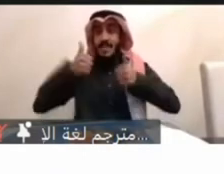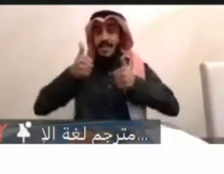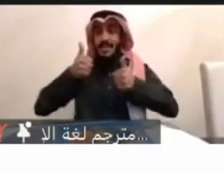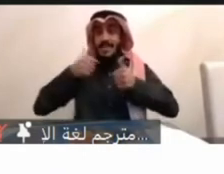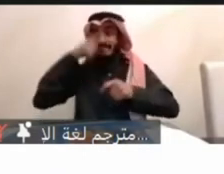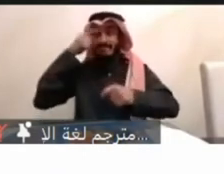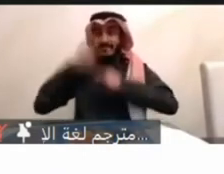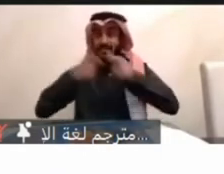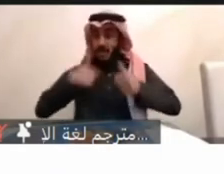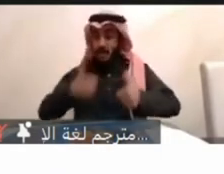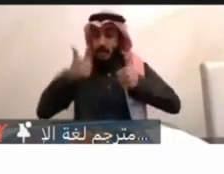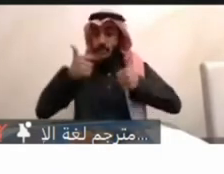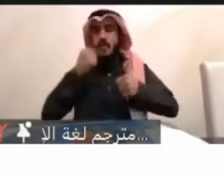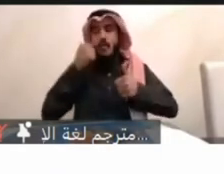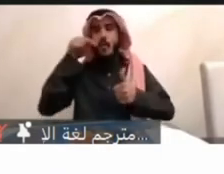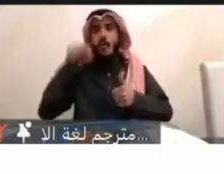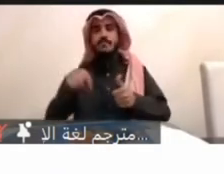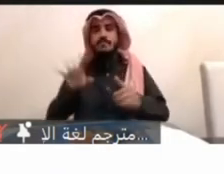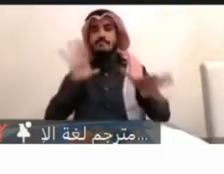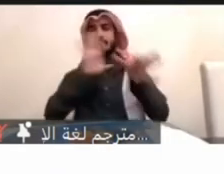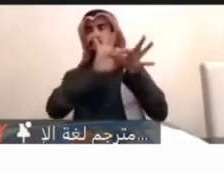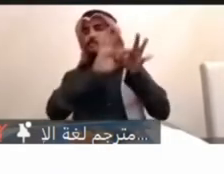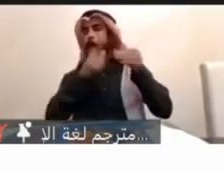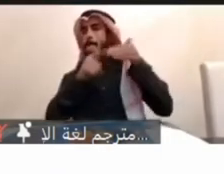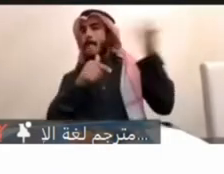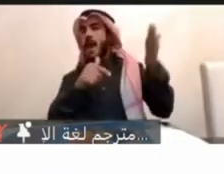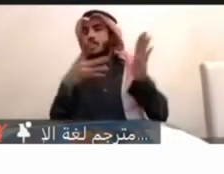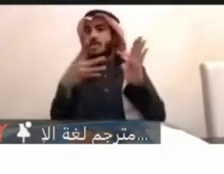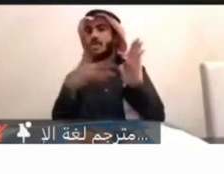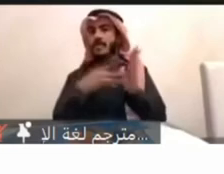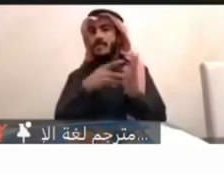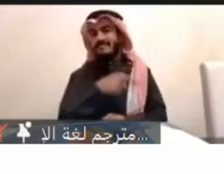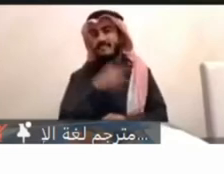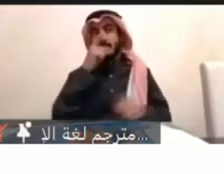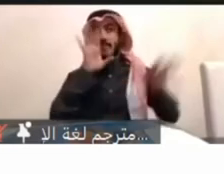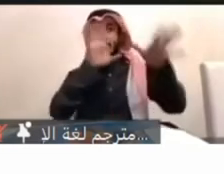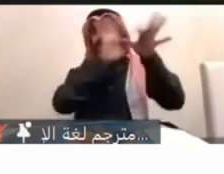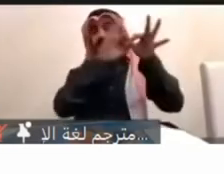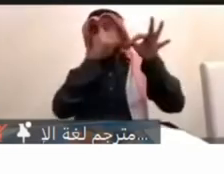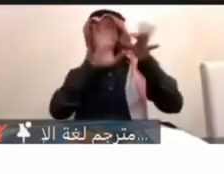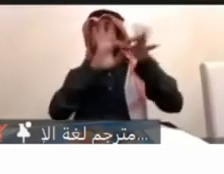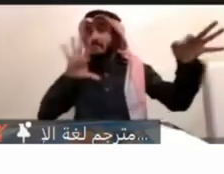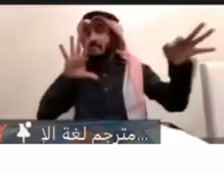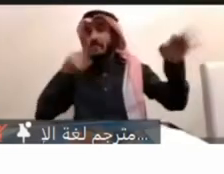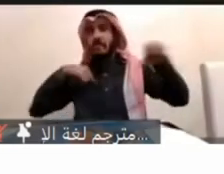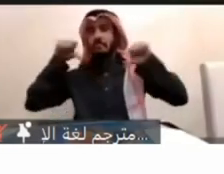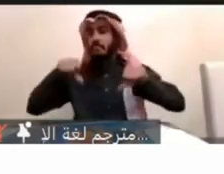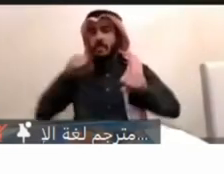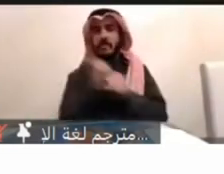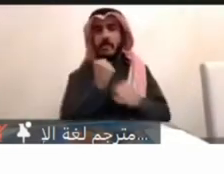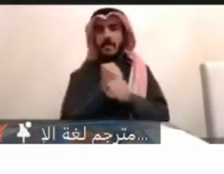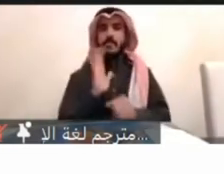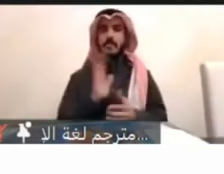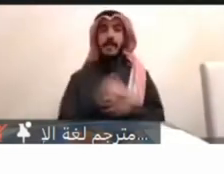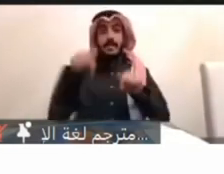cooperating with other entities outside the university. Our next speaker is Dr.